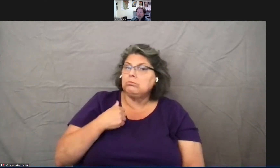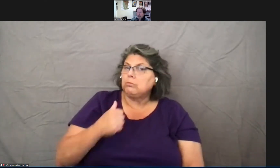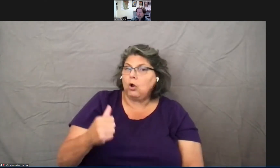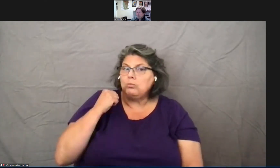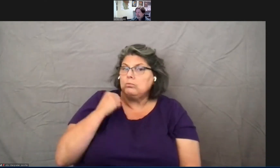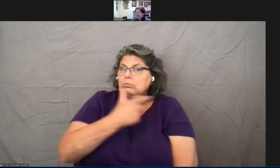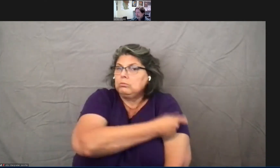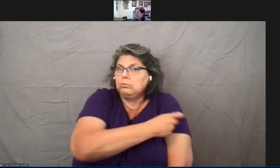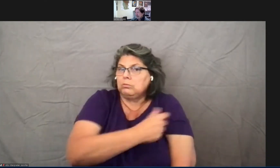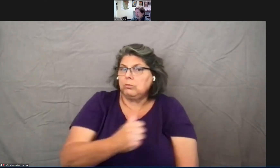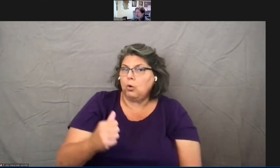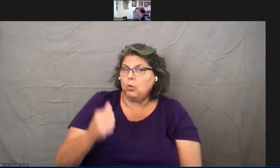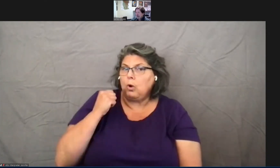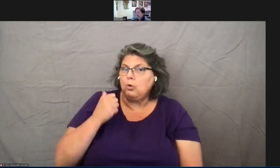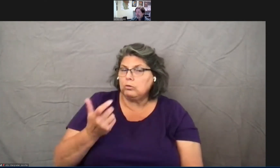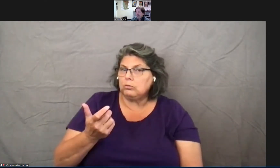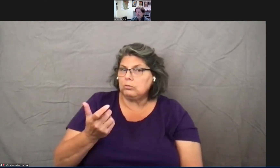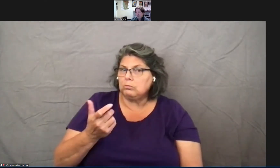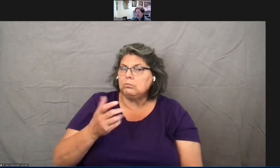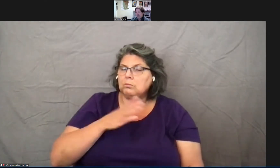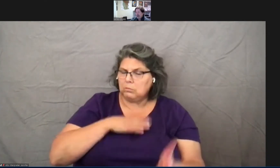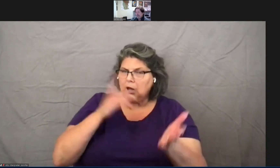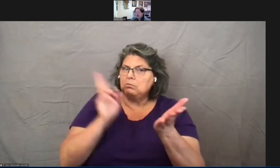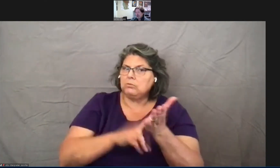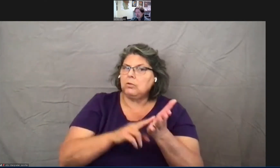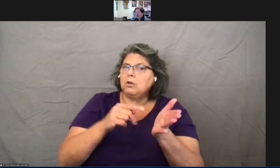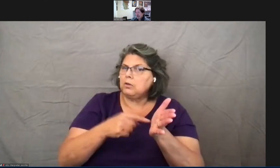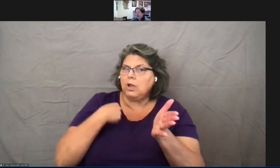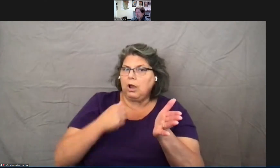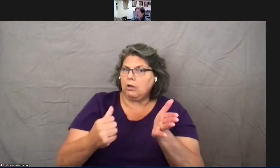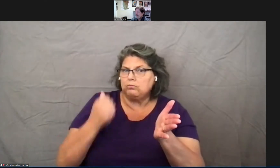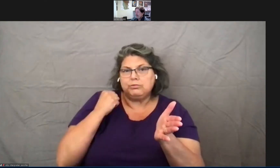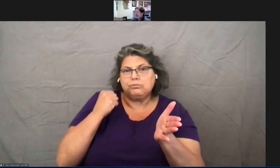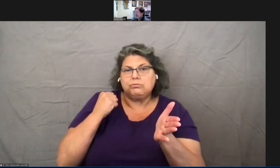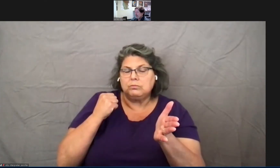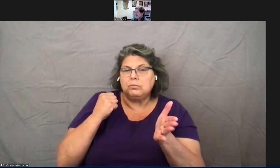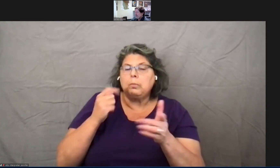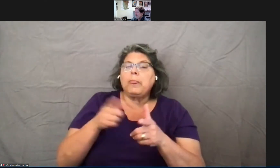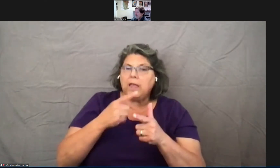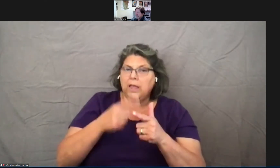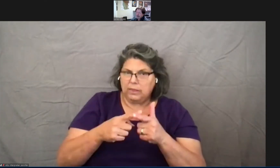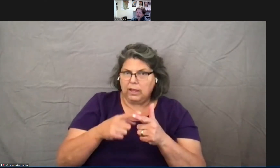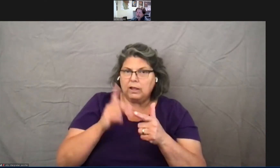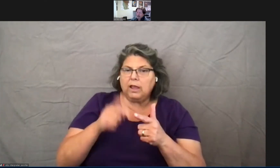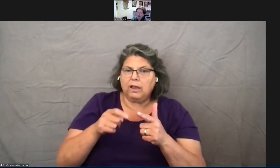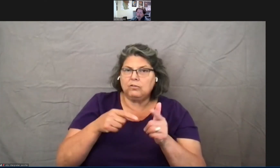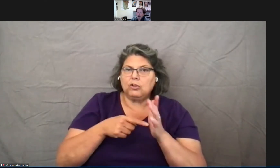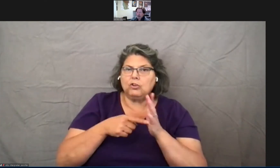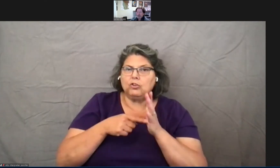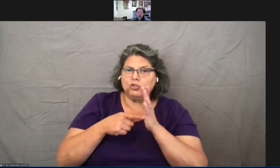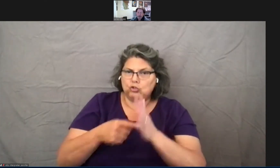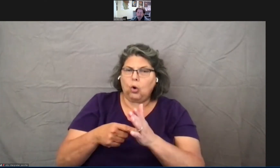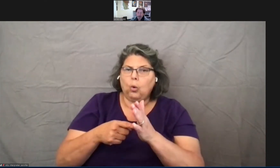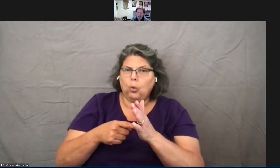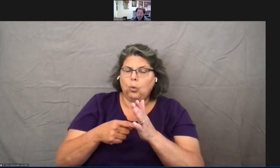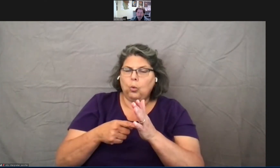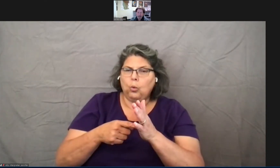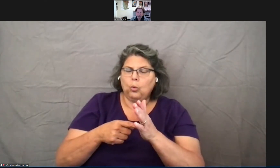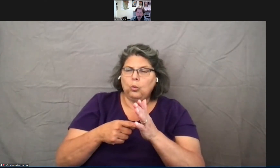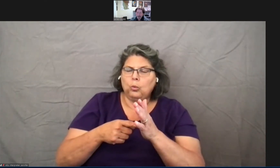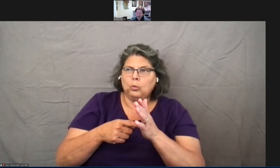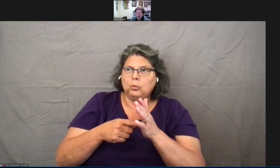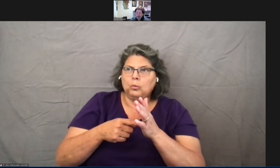vaccine. Here's my declination form. And then they'll have to show their vaccine,